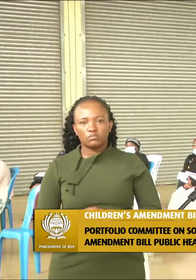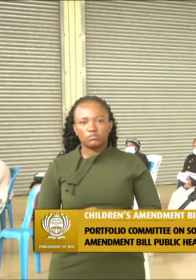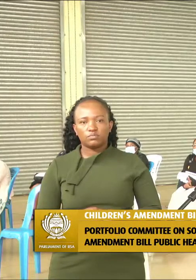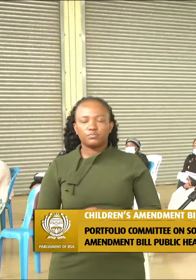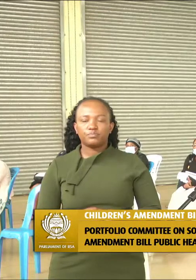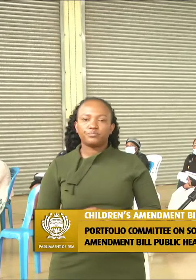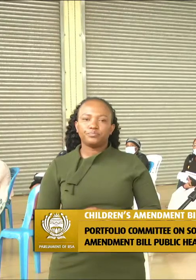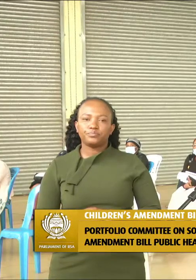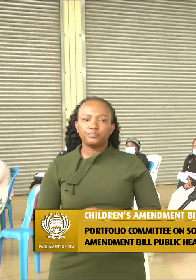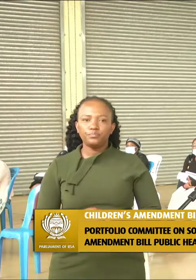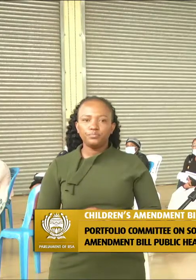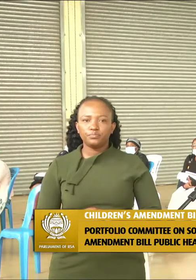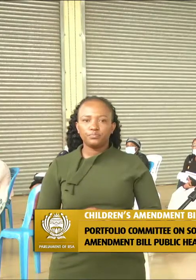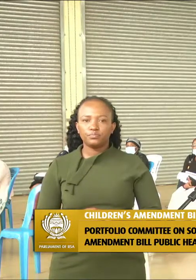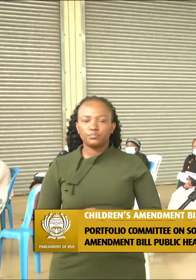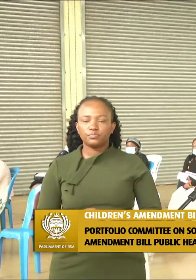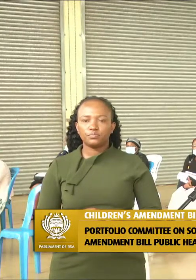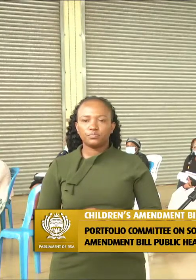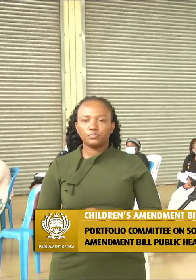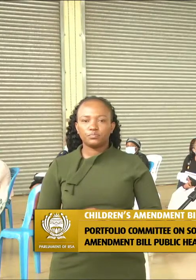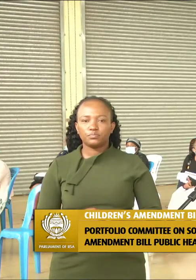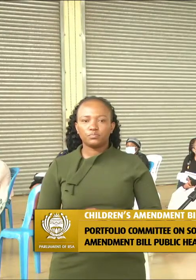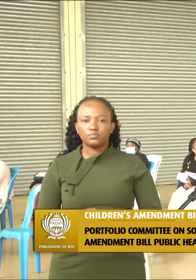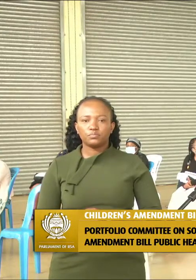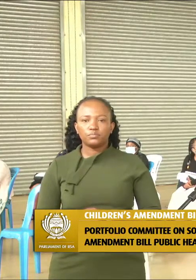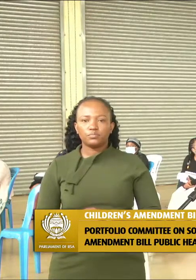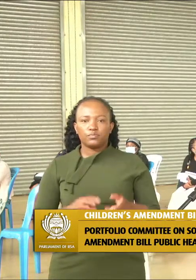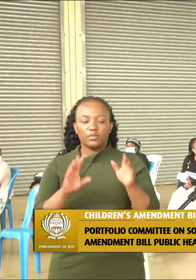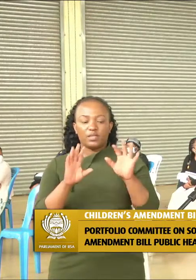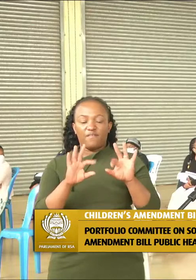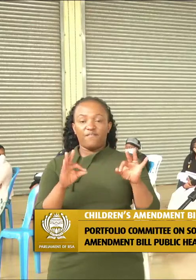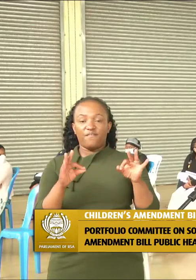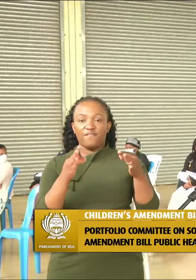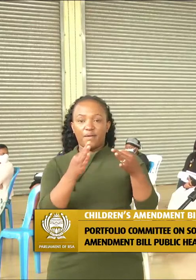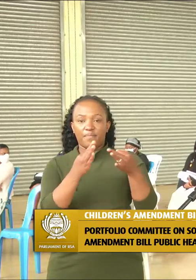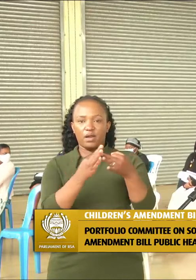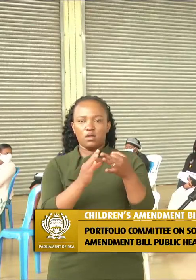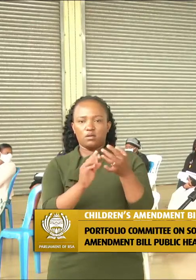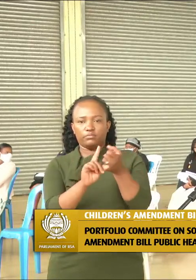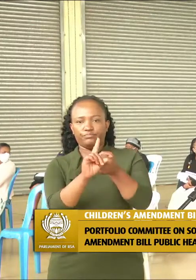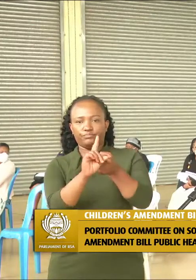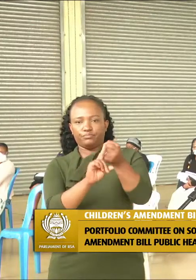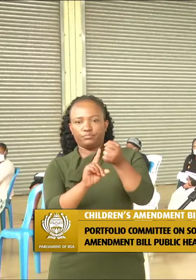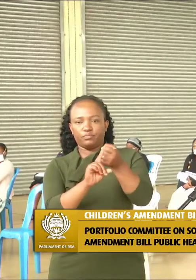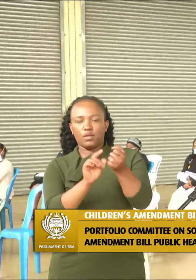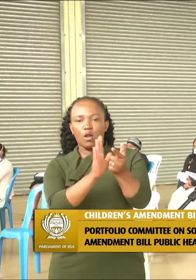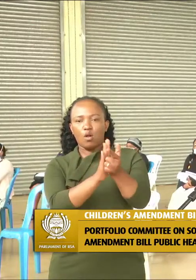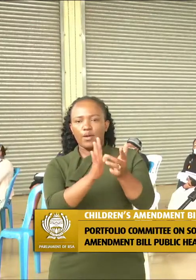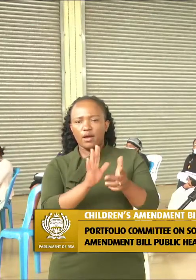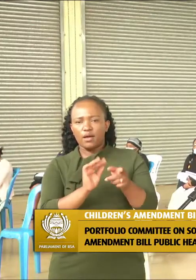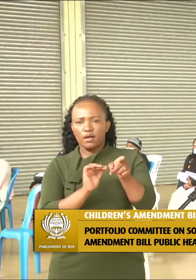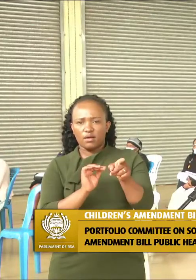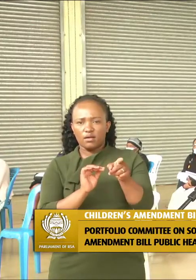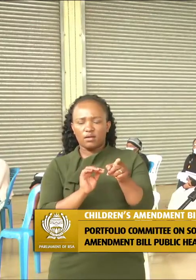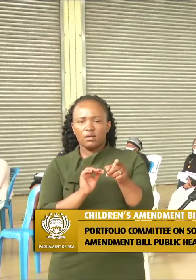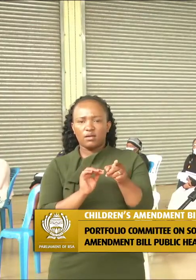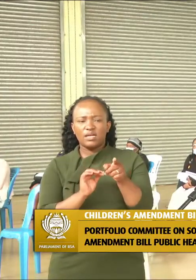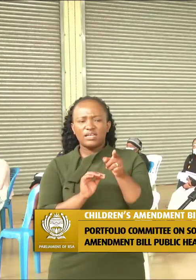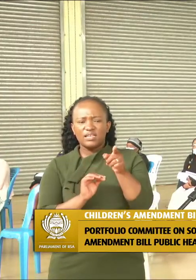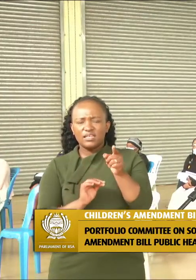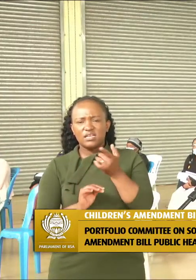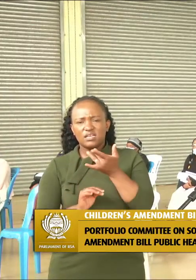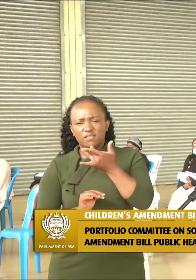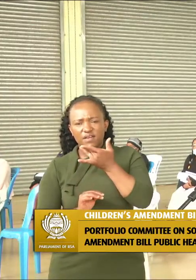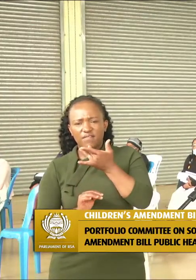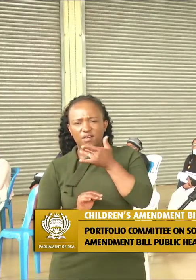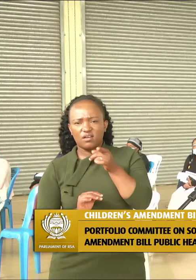mindset of the family advocate office is so biased